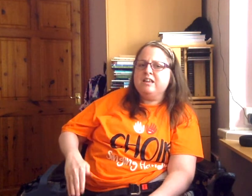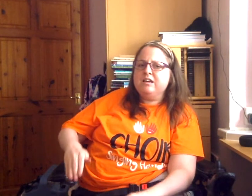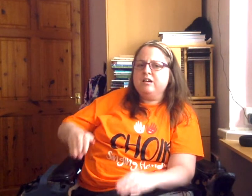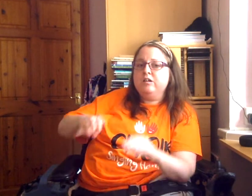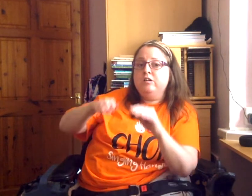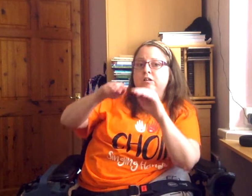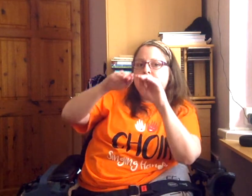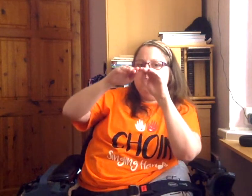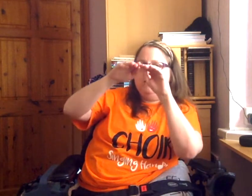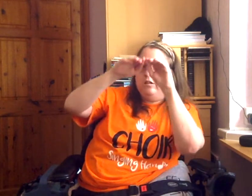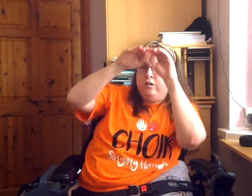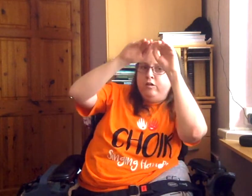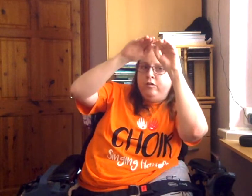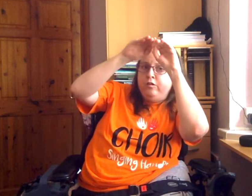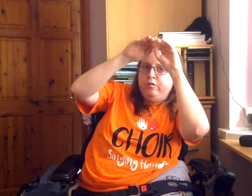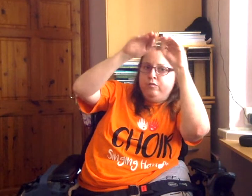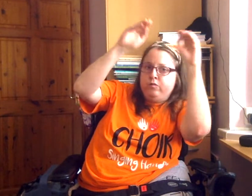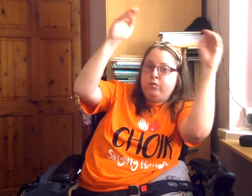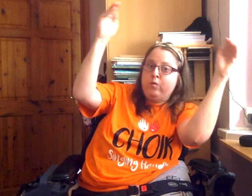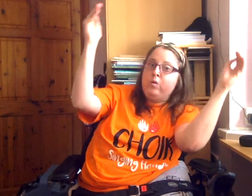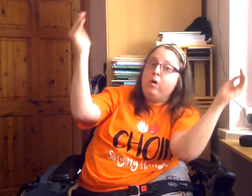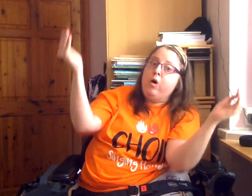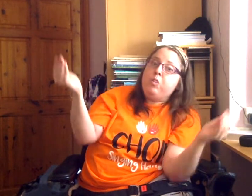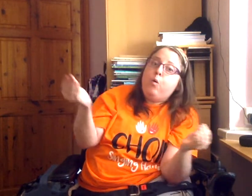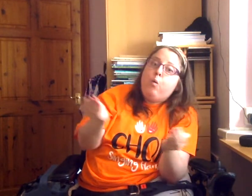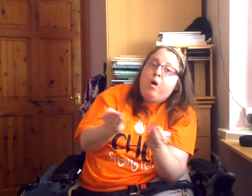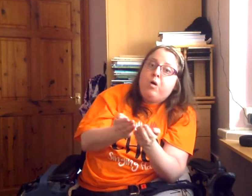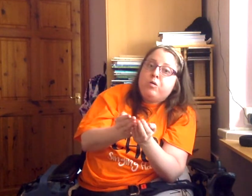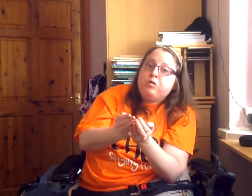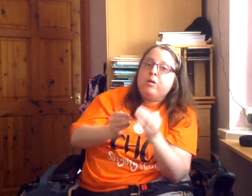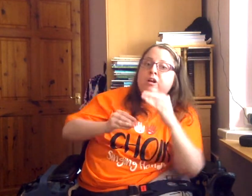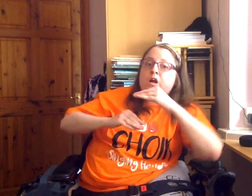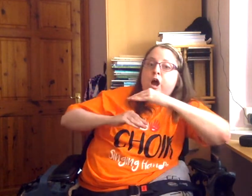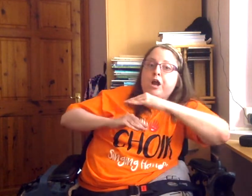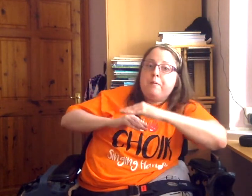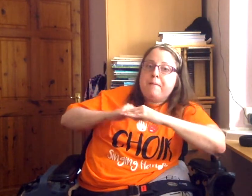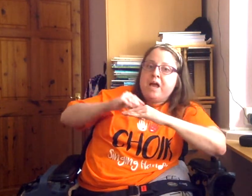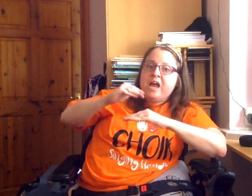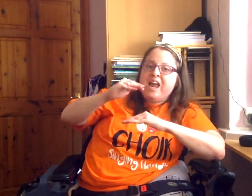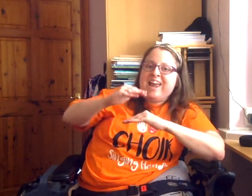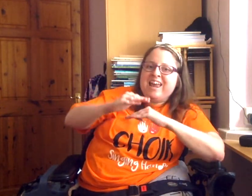The world we're gonna make.